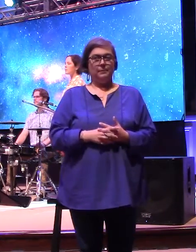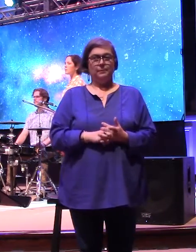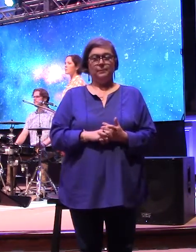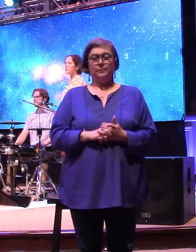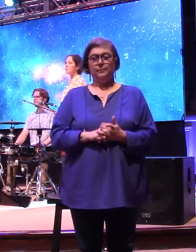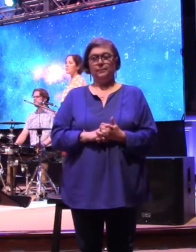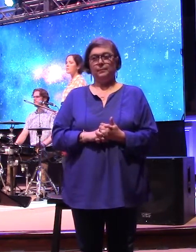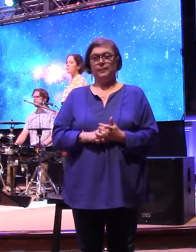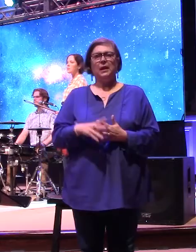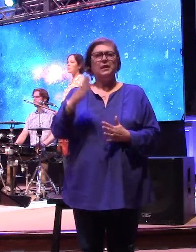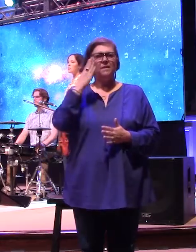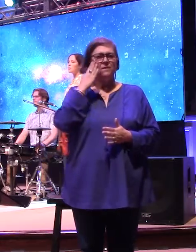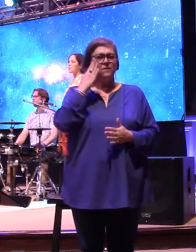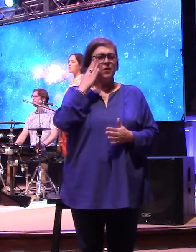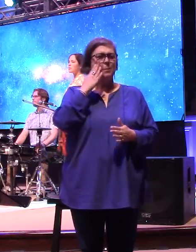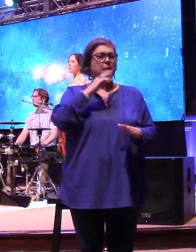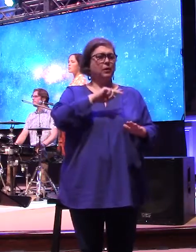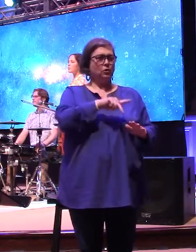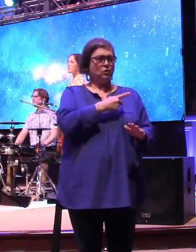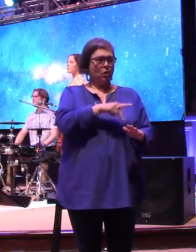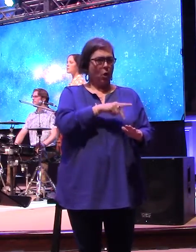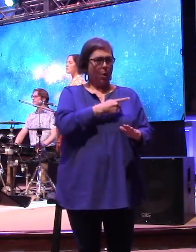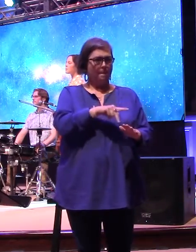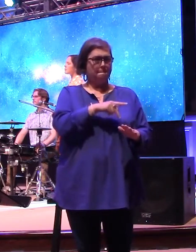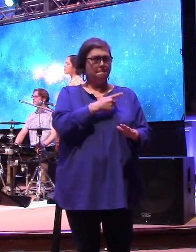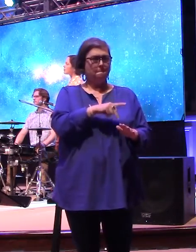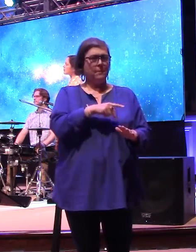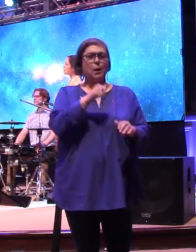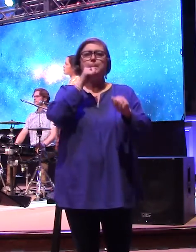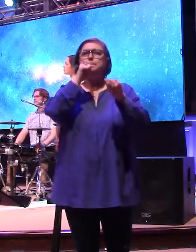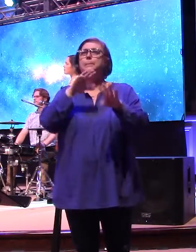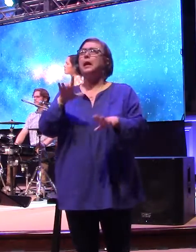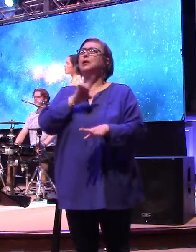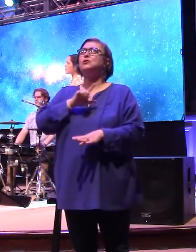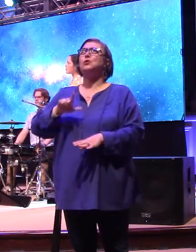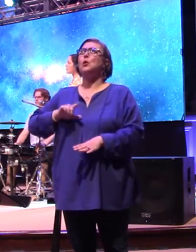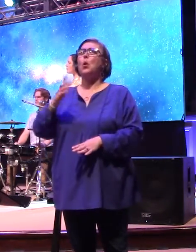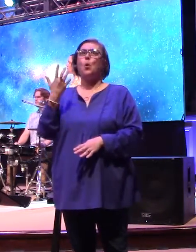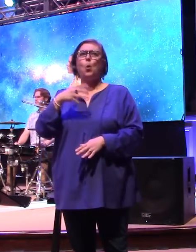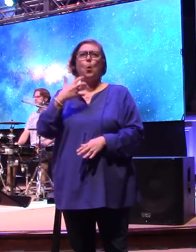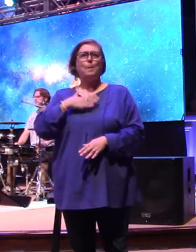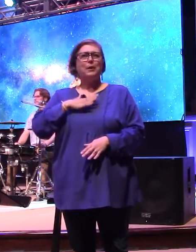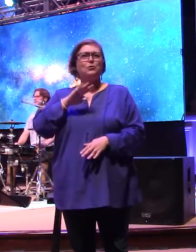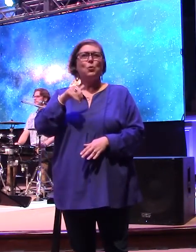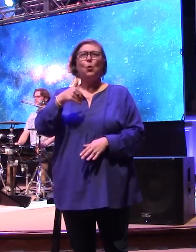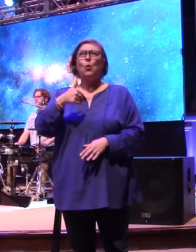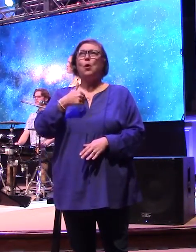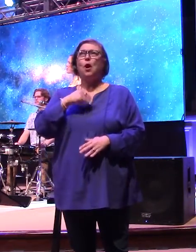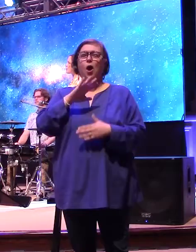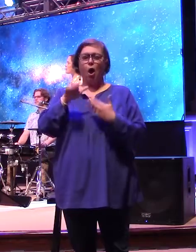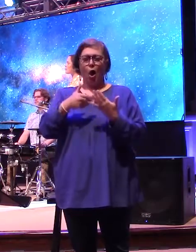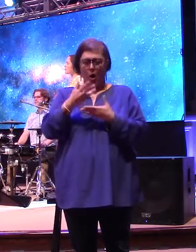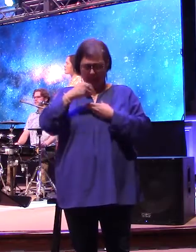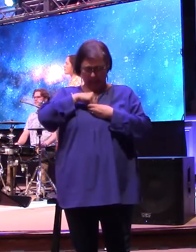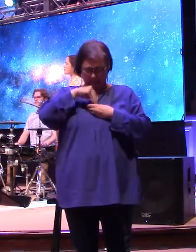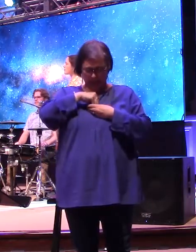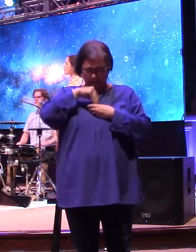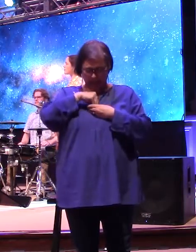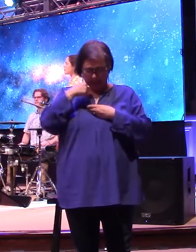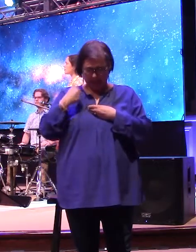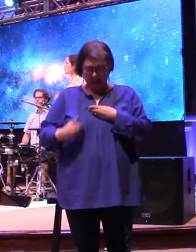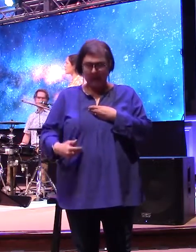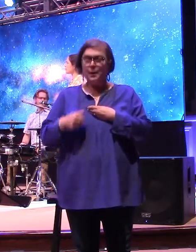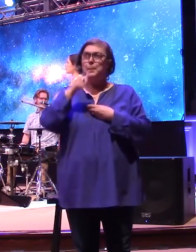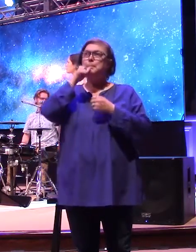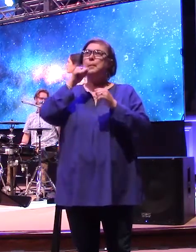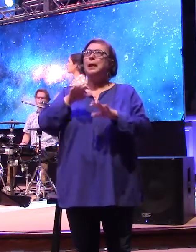It's a very familiar psalm, perhaps to you. Bless the Lord, O my soul. All is within me.